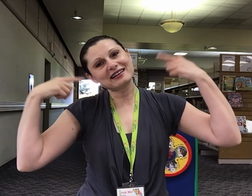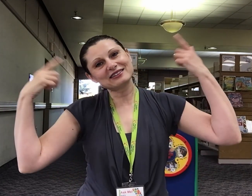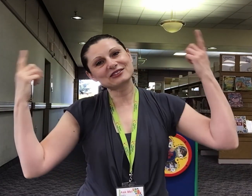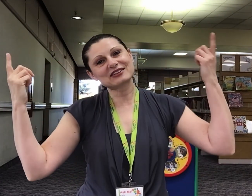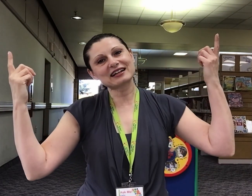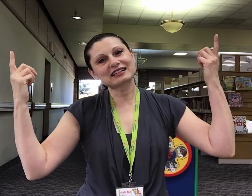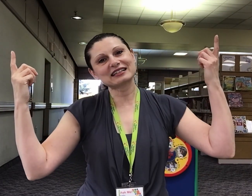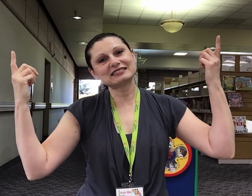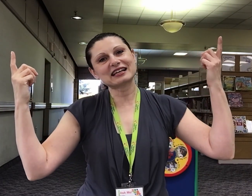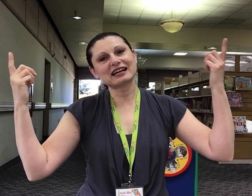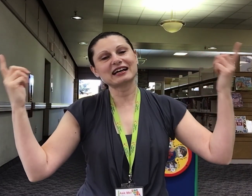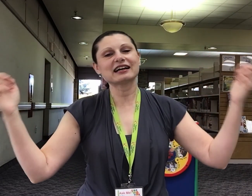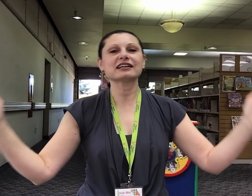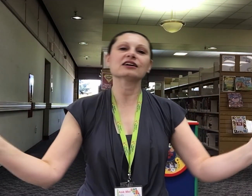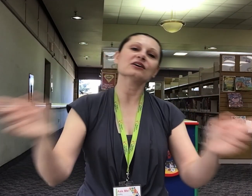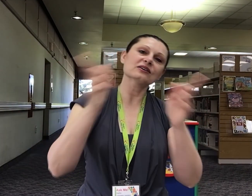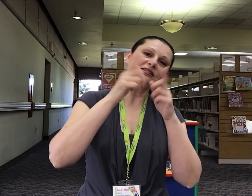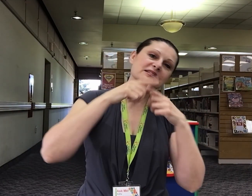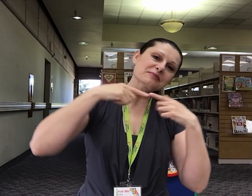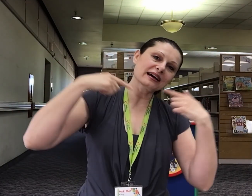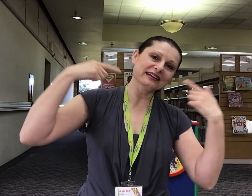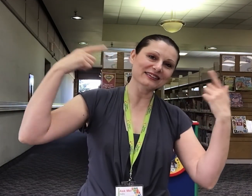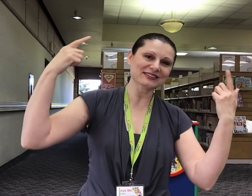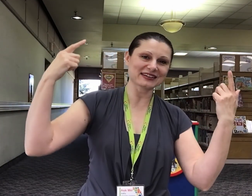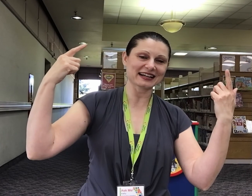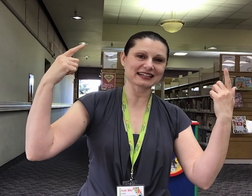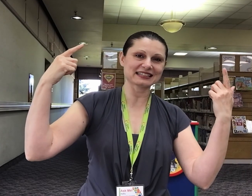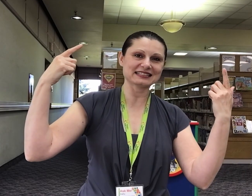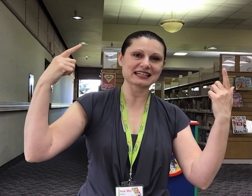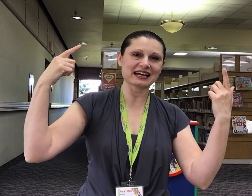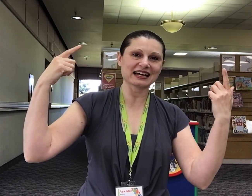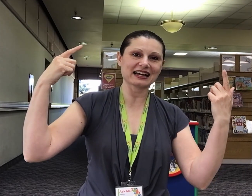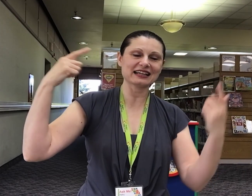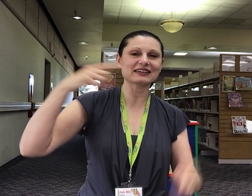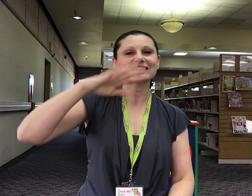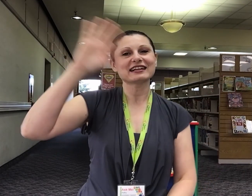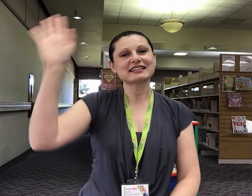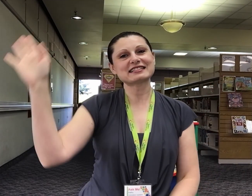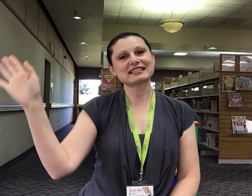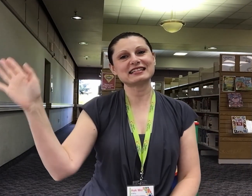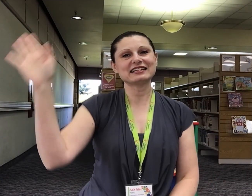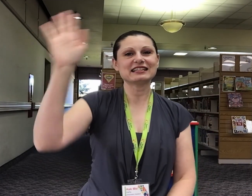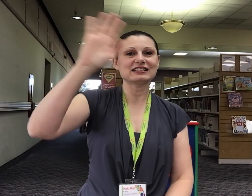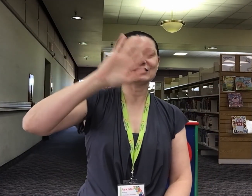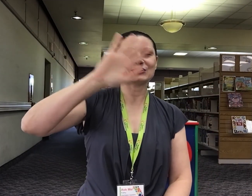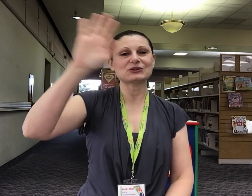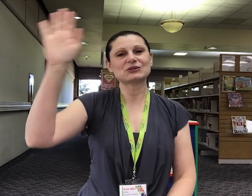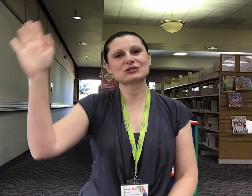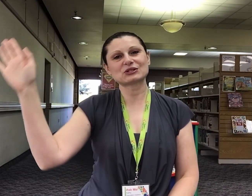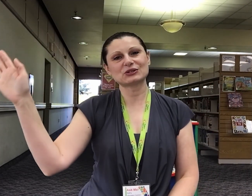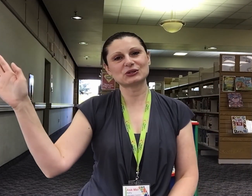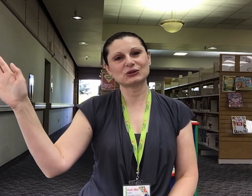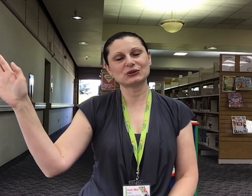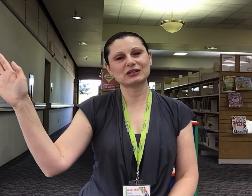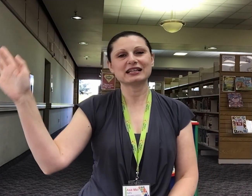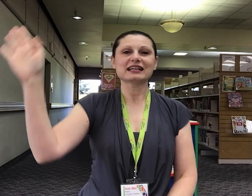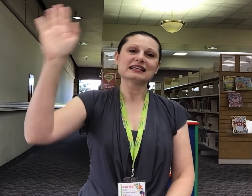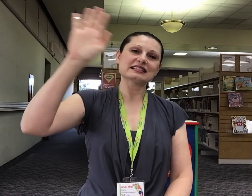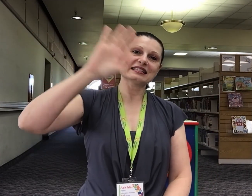Smile, crocodile. Smile, crocodile. See you soon.